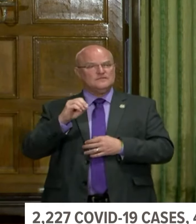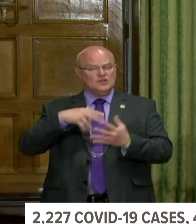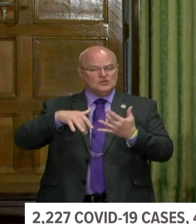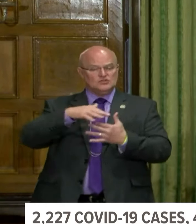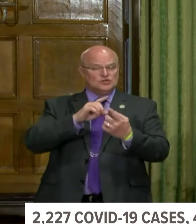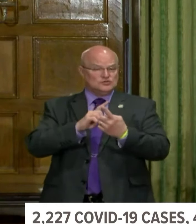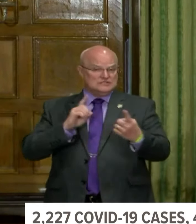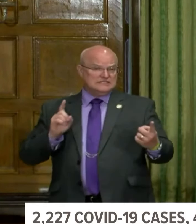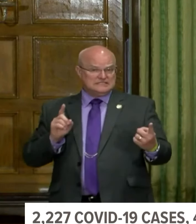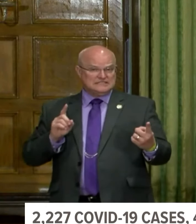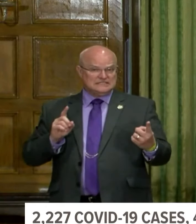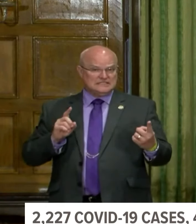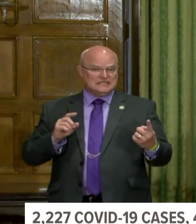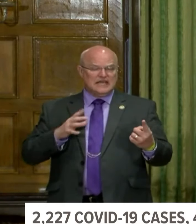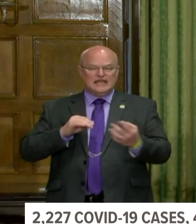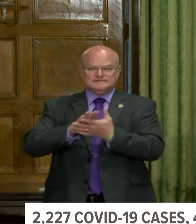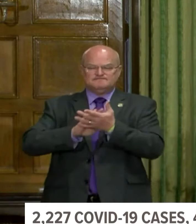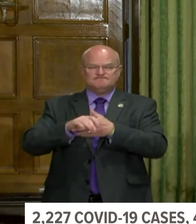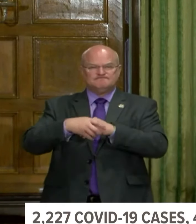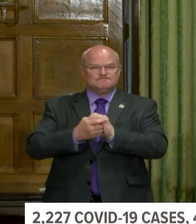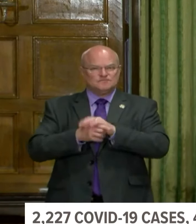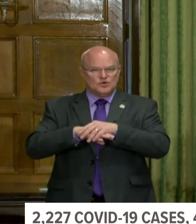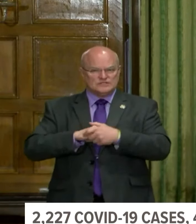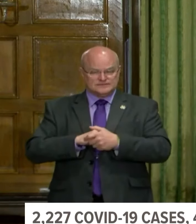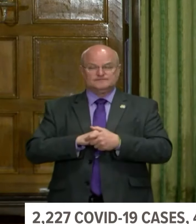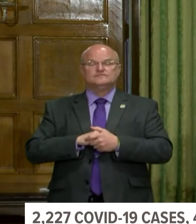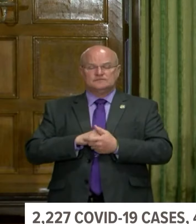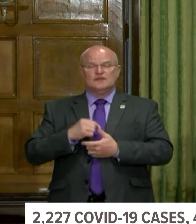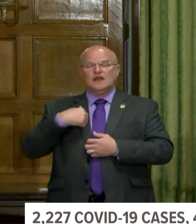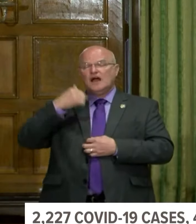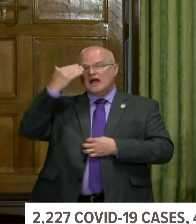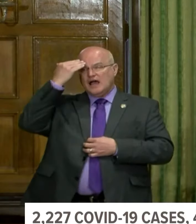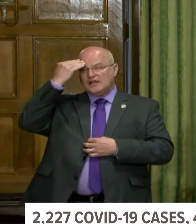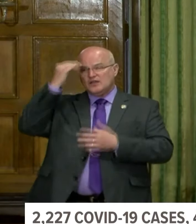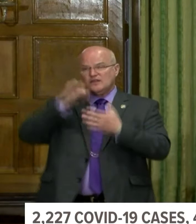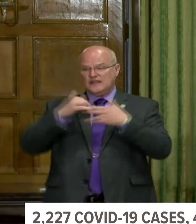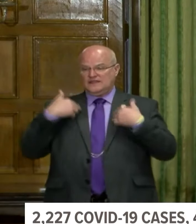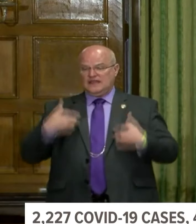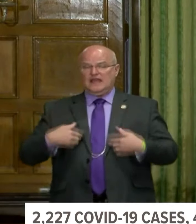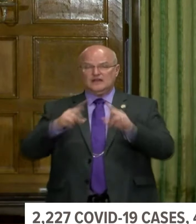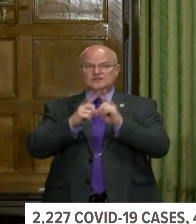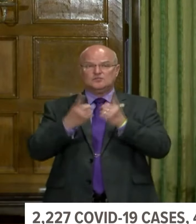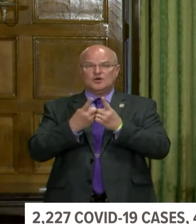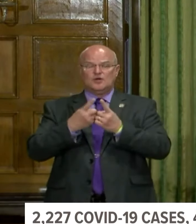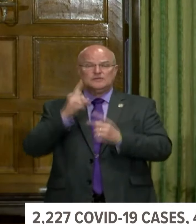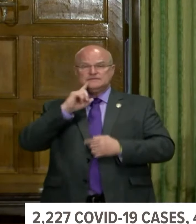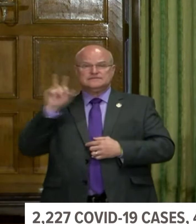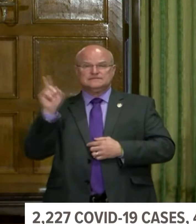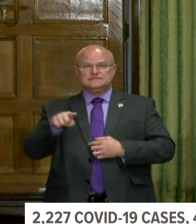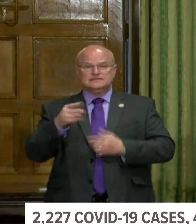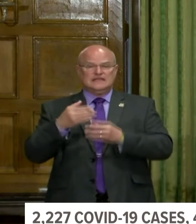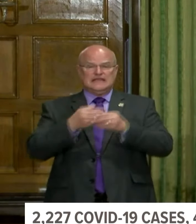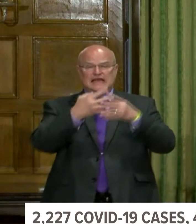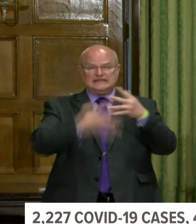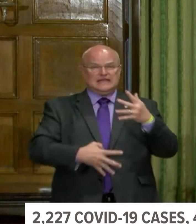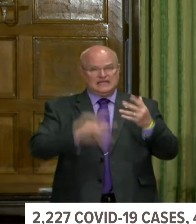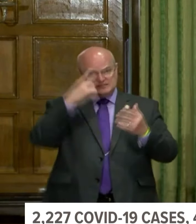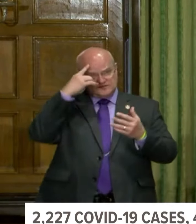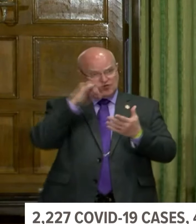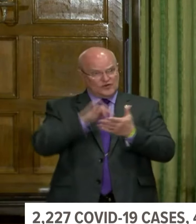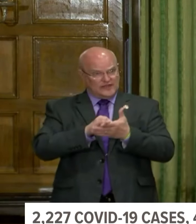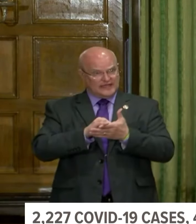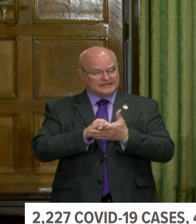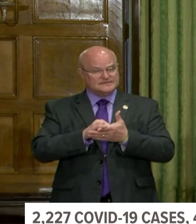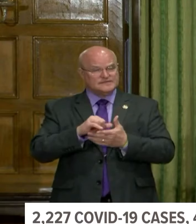social distancing and the cleansing. And so I know that the health department has put out some guidelines for